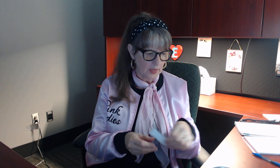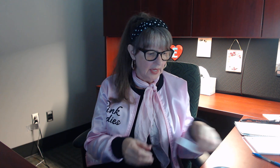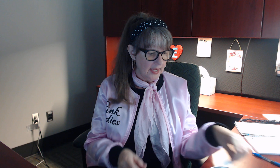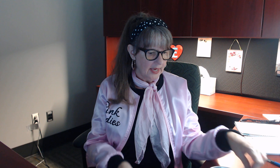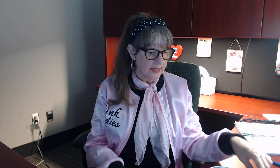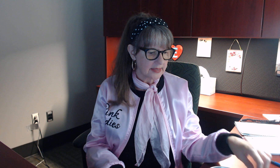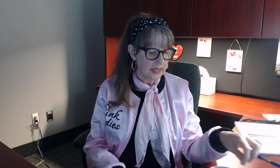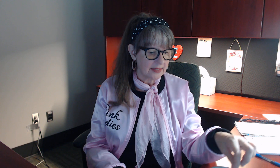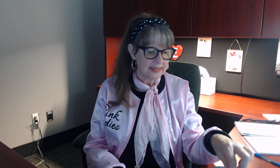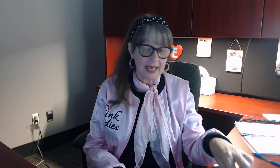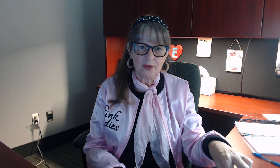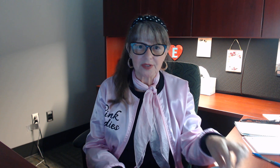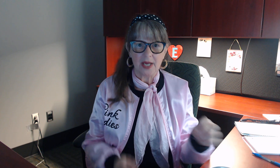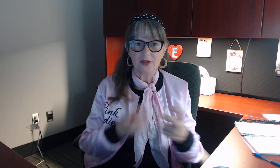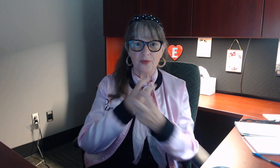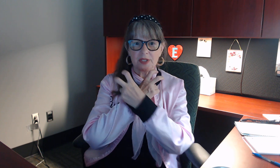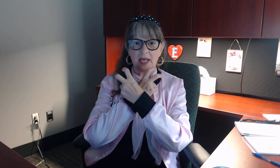A skeleton. See, I know the sign for skeleton.